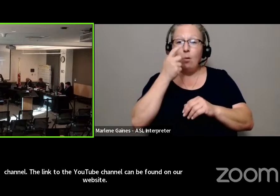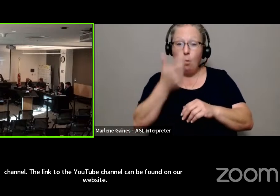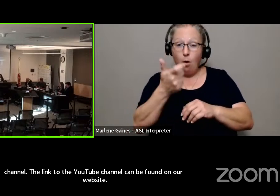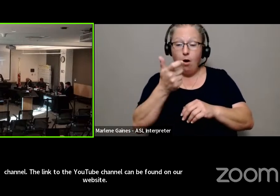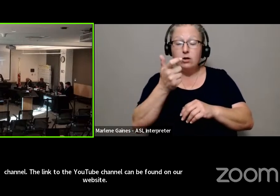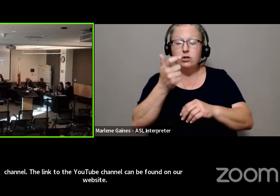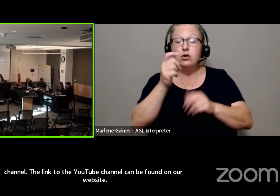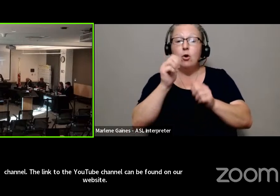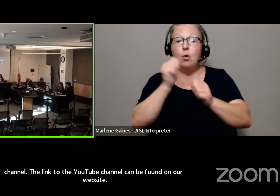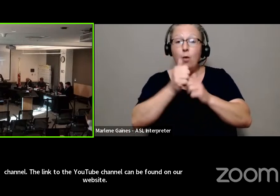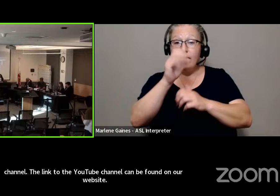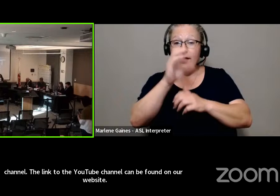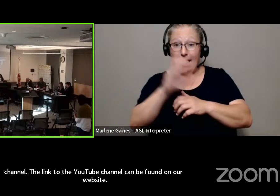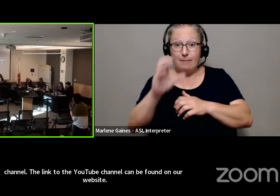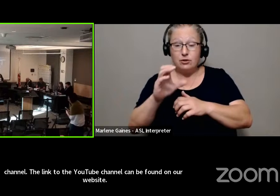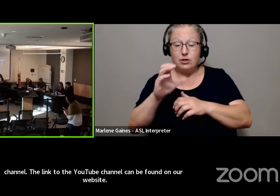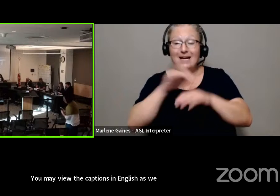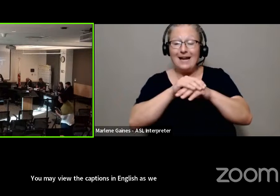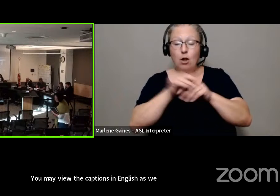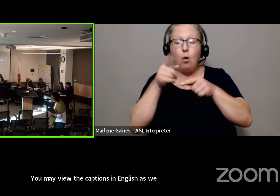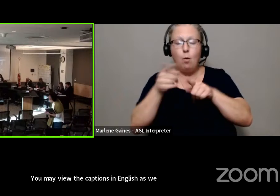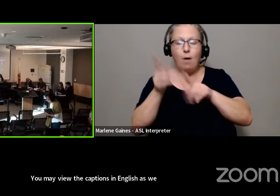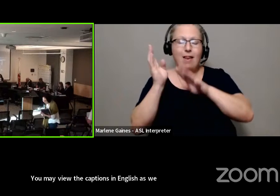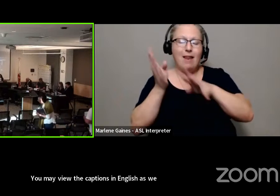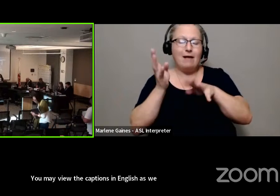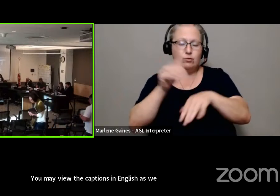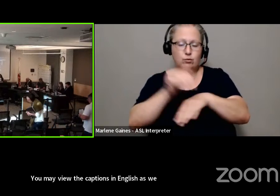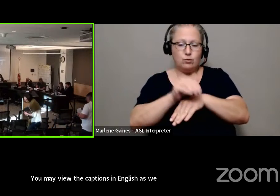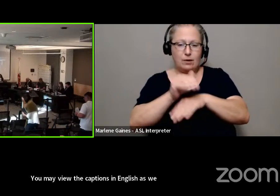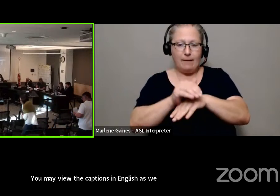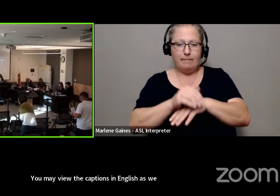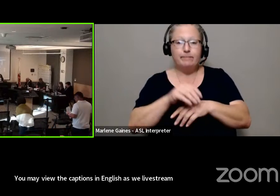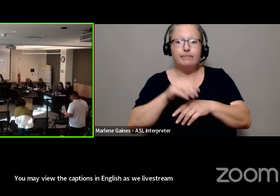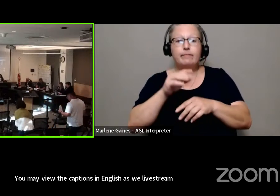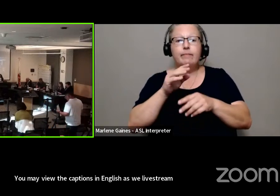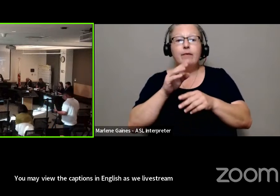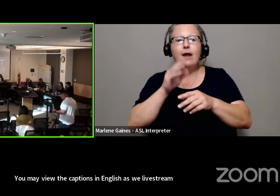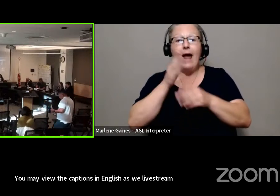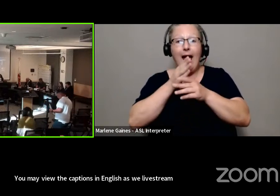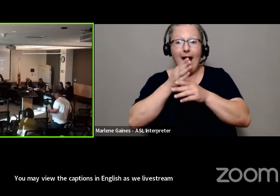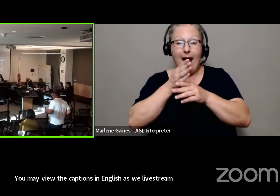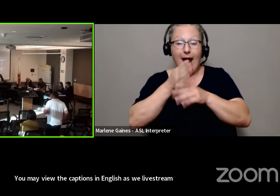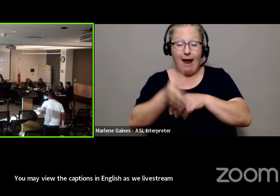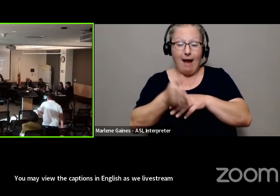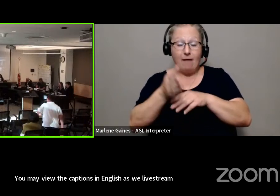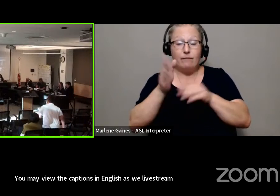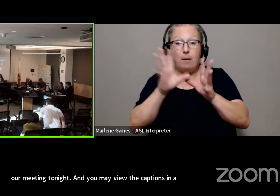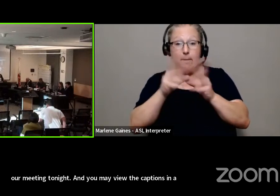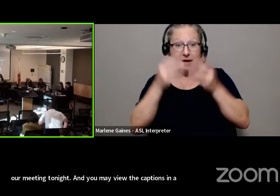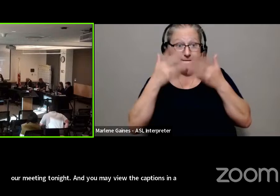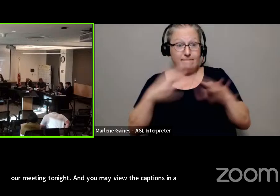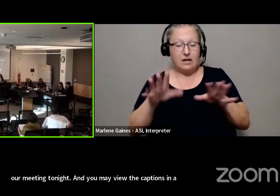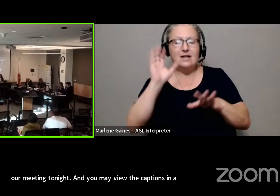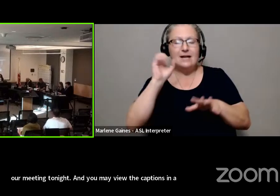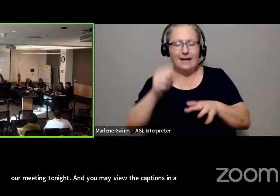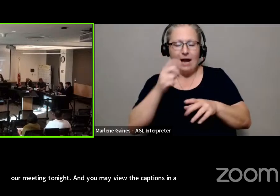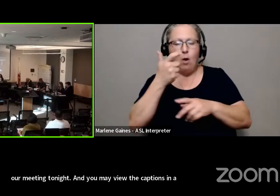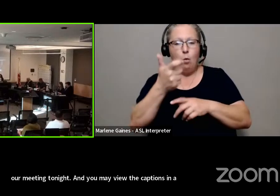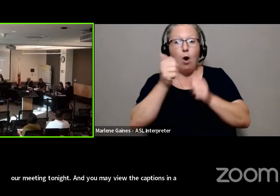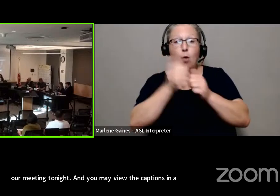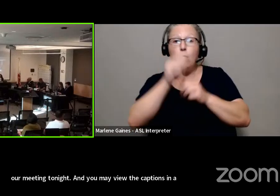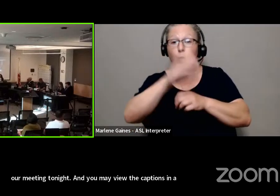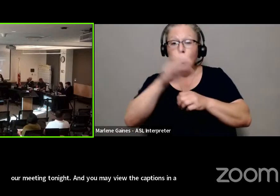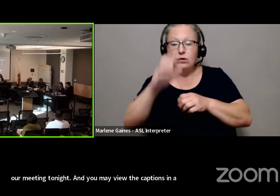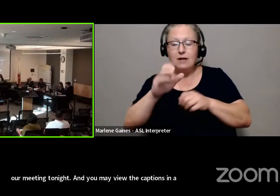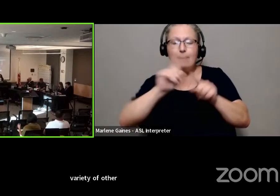captions in English as we live stream our meeting tonight, and you may view the captions in a variety of other languages if you choose to watch